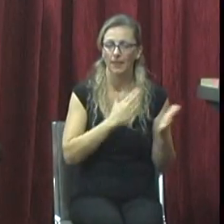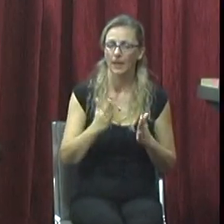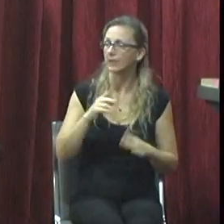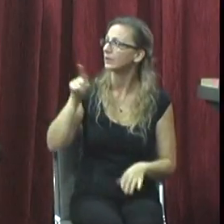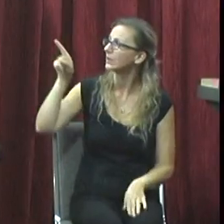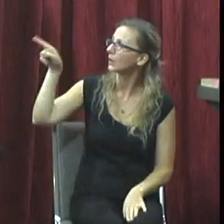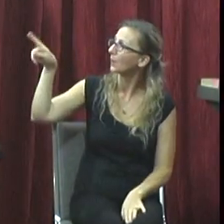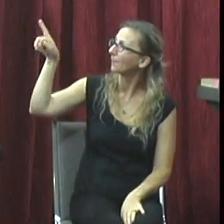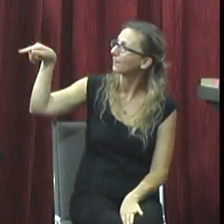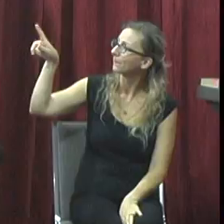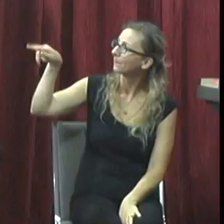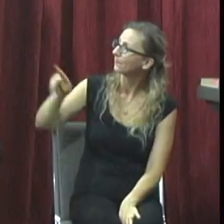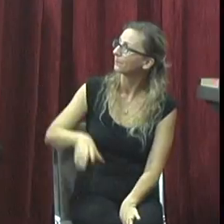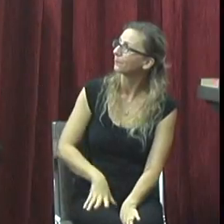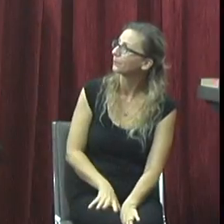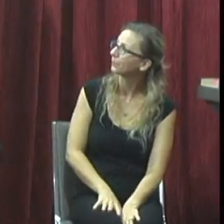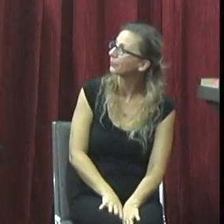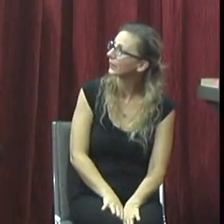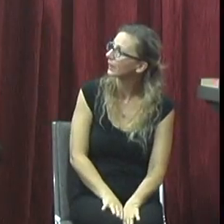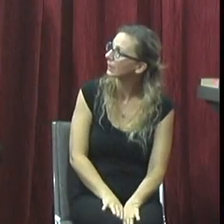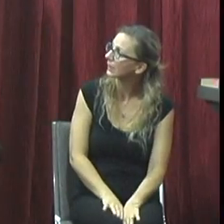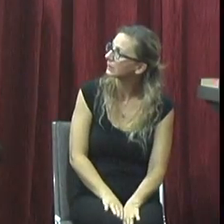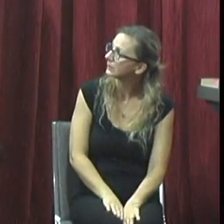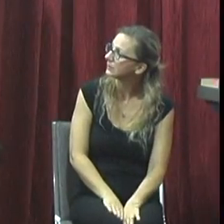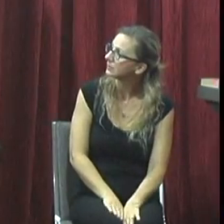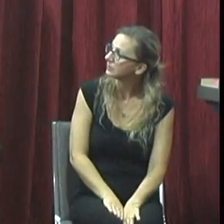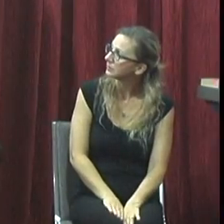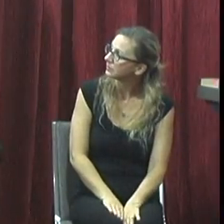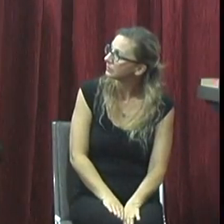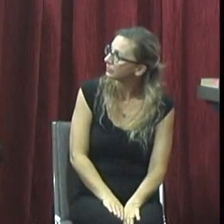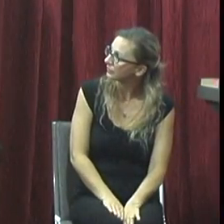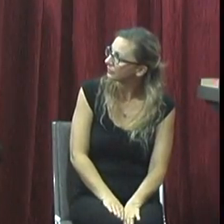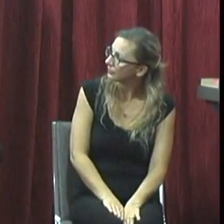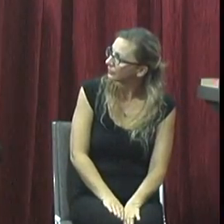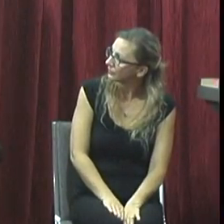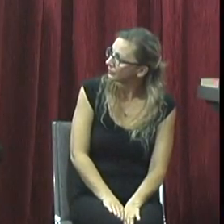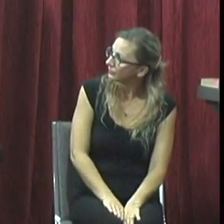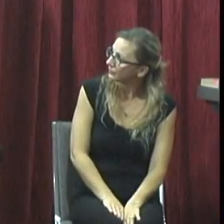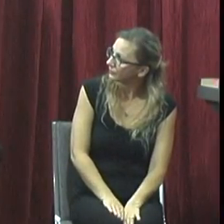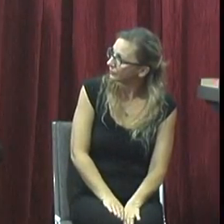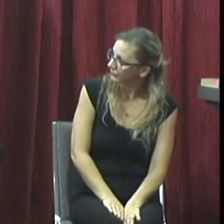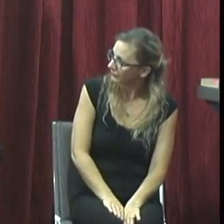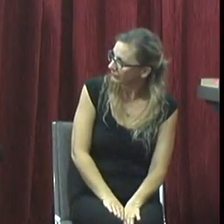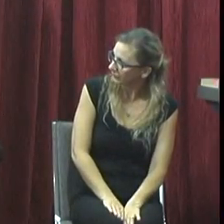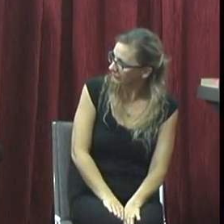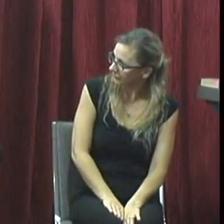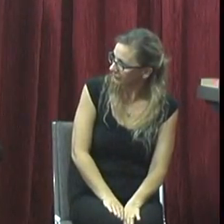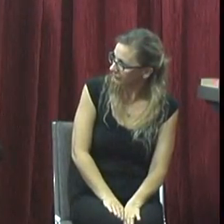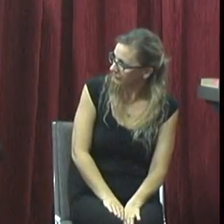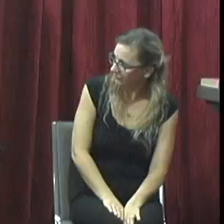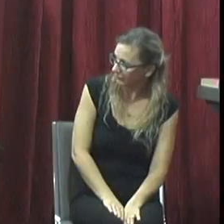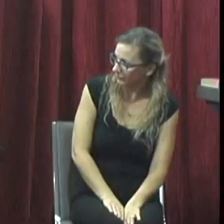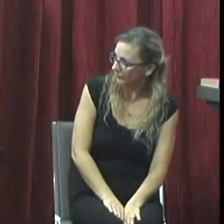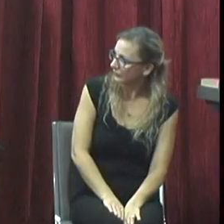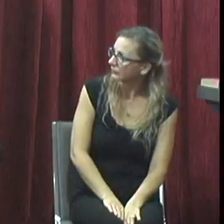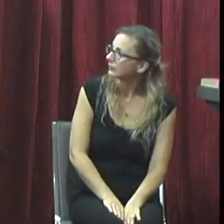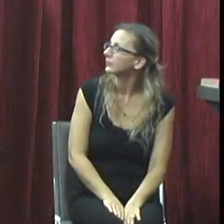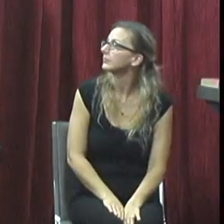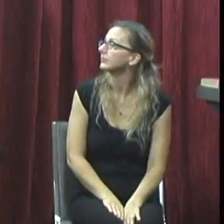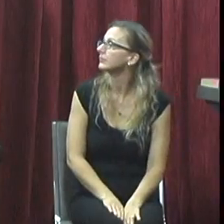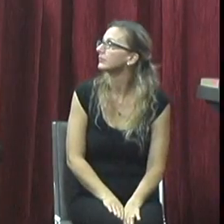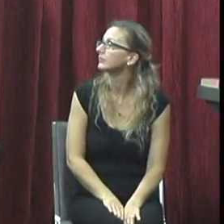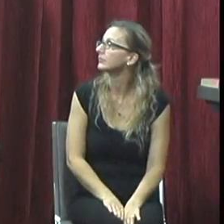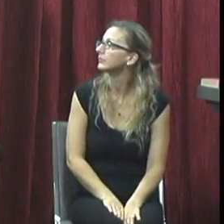your tribes. It will be that the tribe that Adonai takes will come forward by families, and the family that Adonai